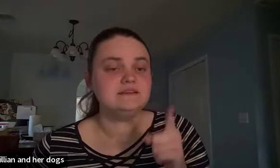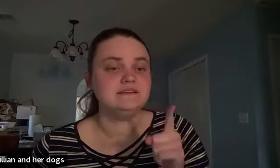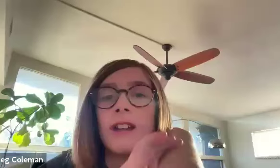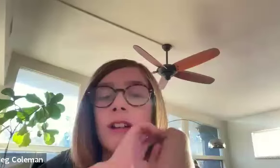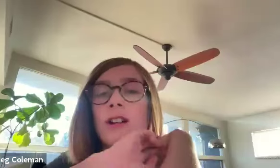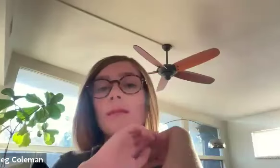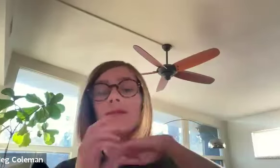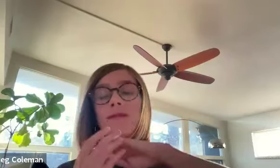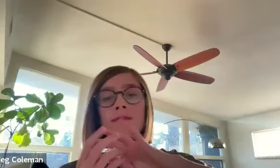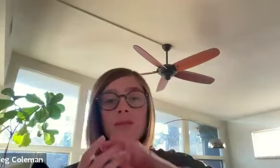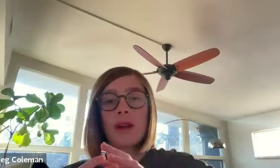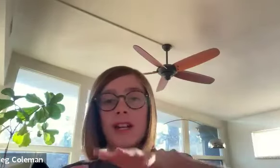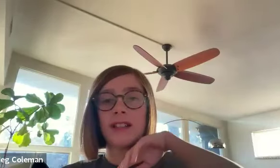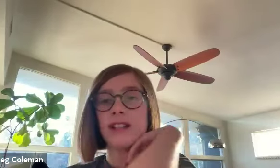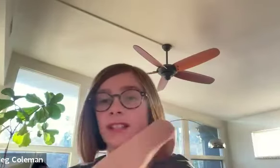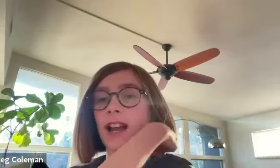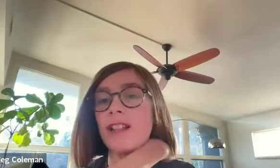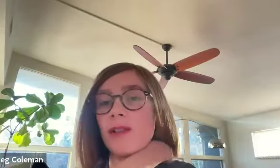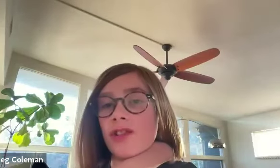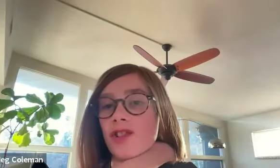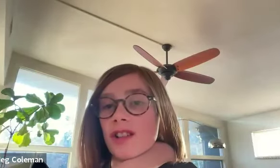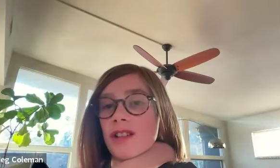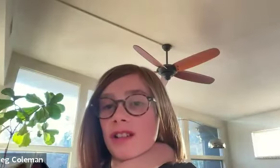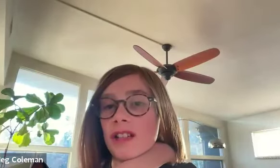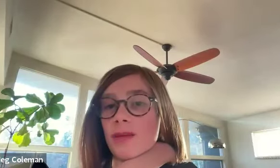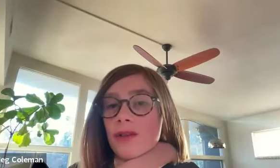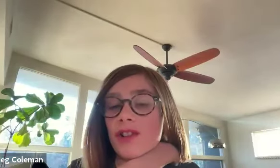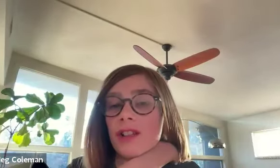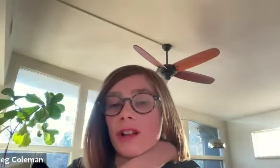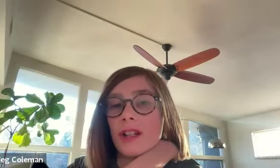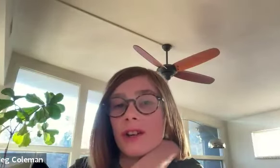Hey, mine isn't exactly a question. It's more of just a little note.